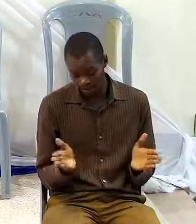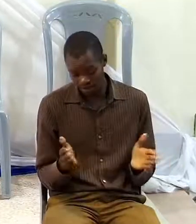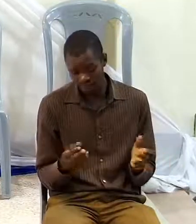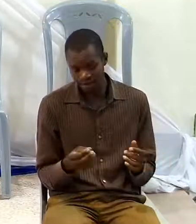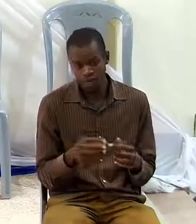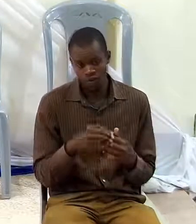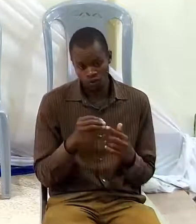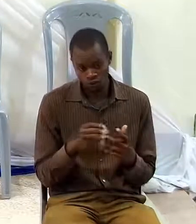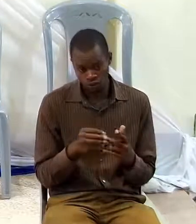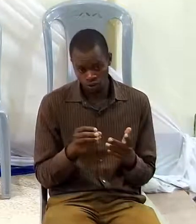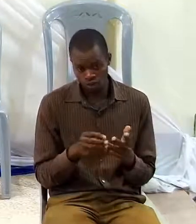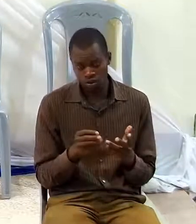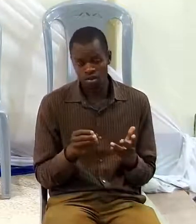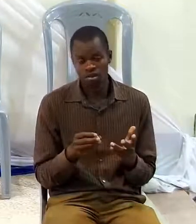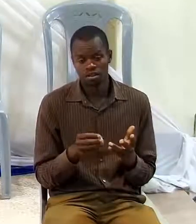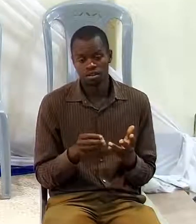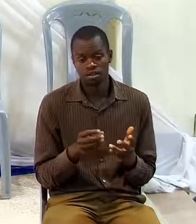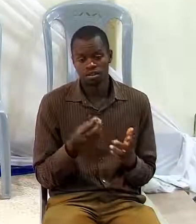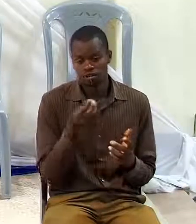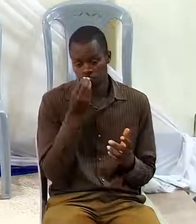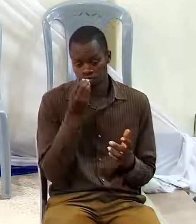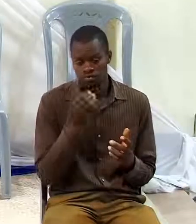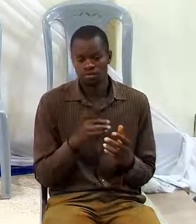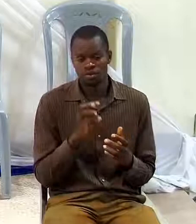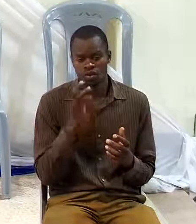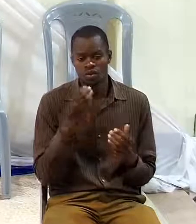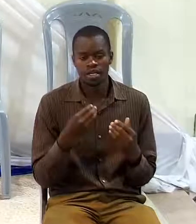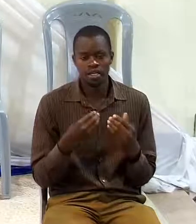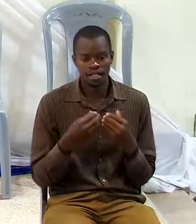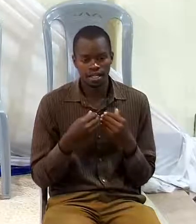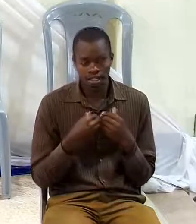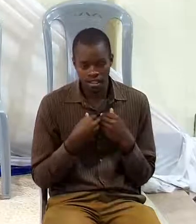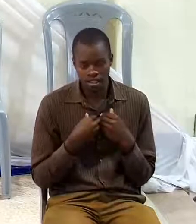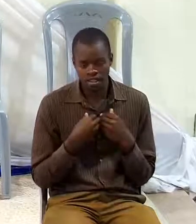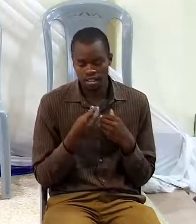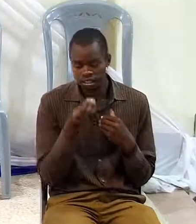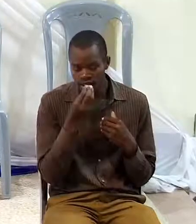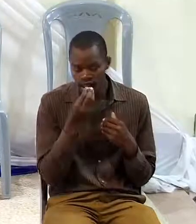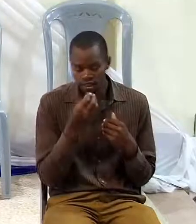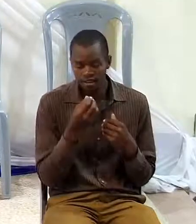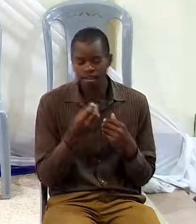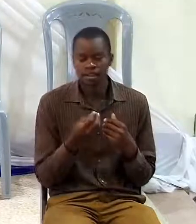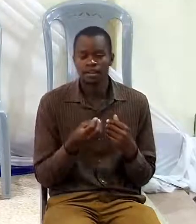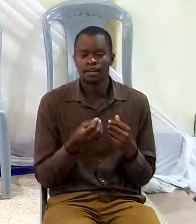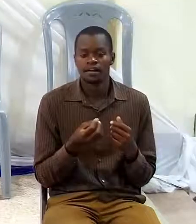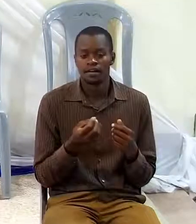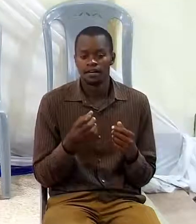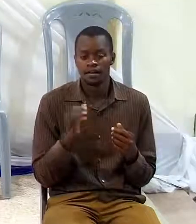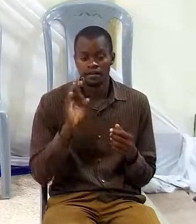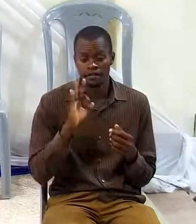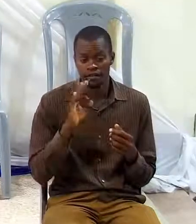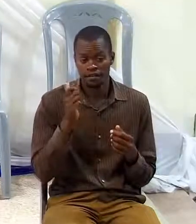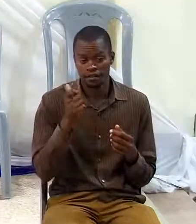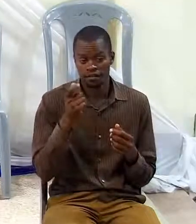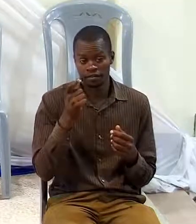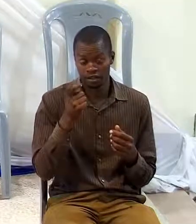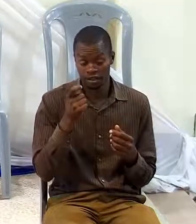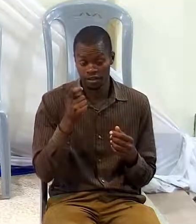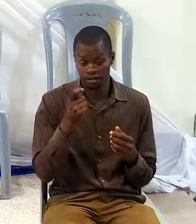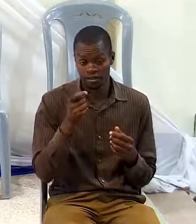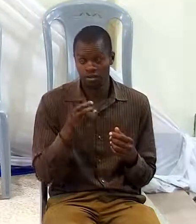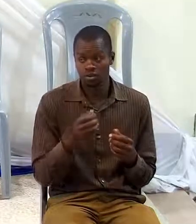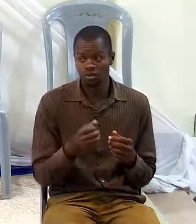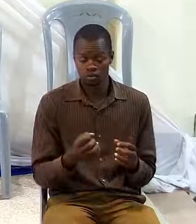eat first so that we can gain some energy to do work. In the foods we